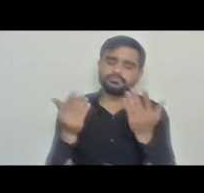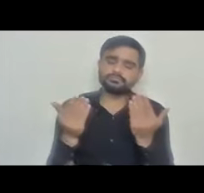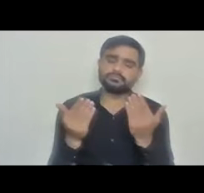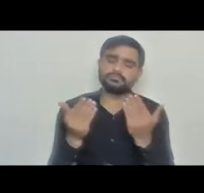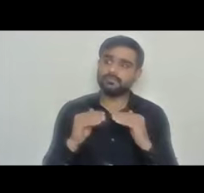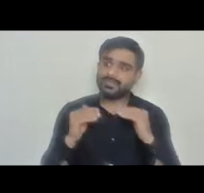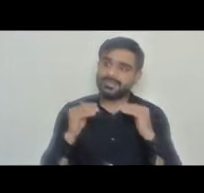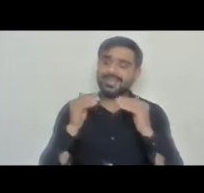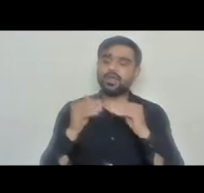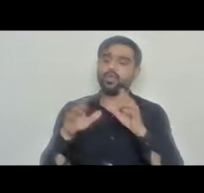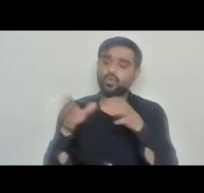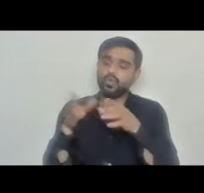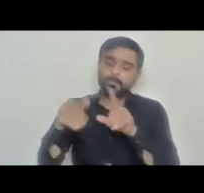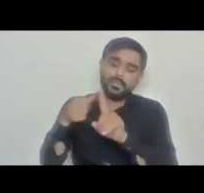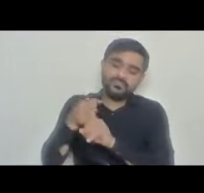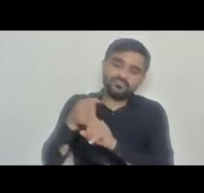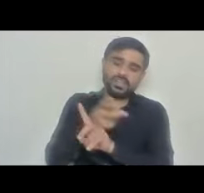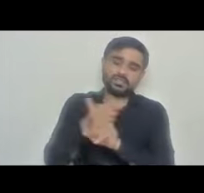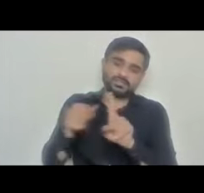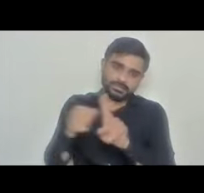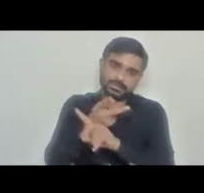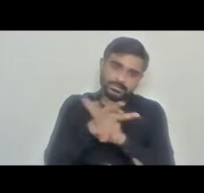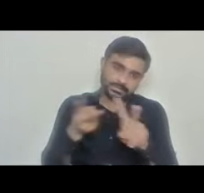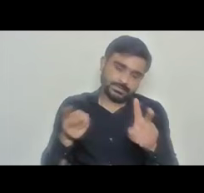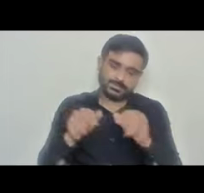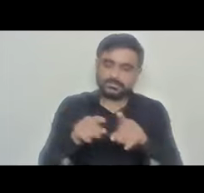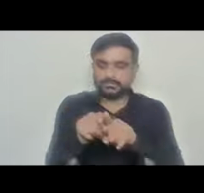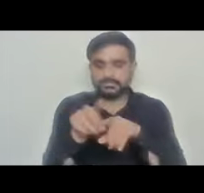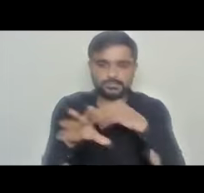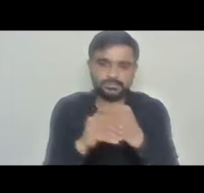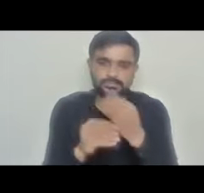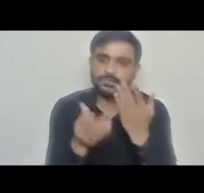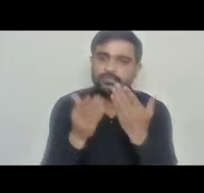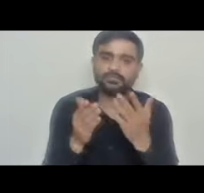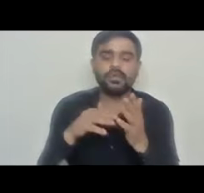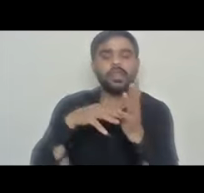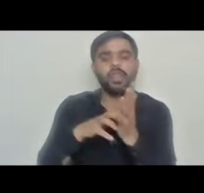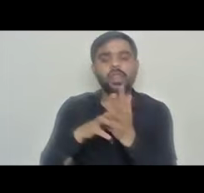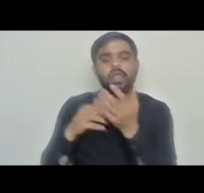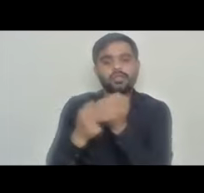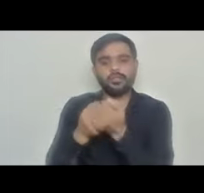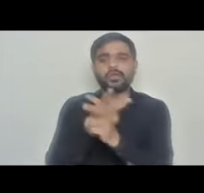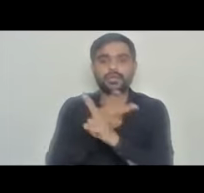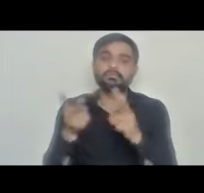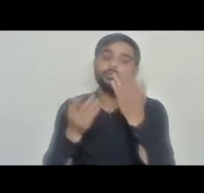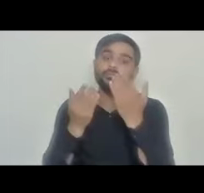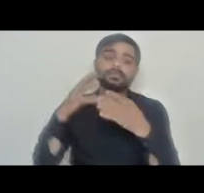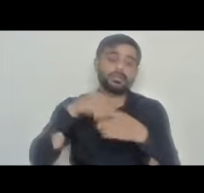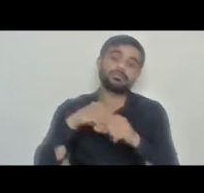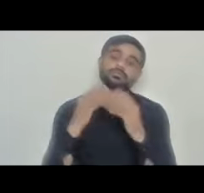heightened vulnerability, for example, or maybe a lack of support. So these might be themes that come